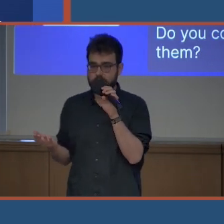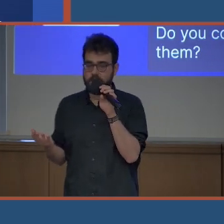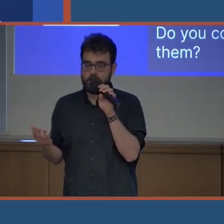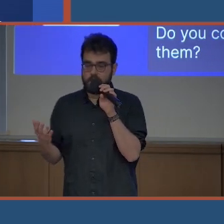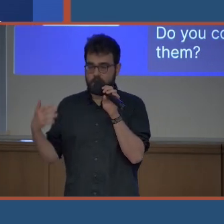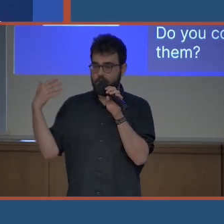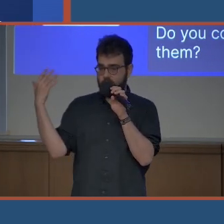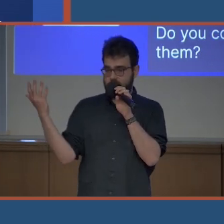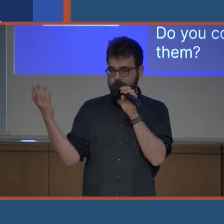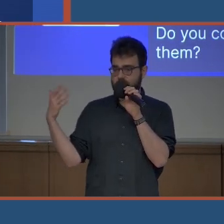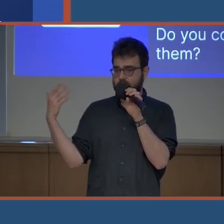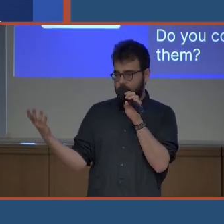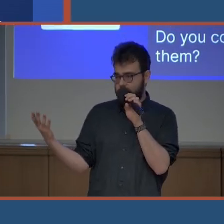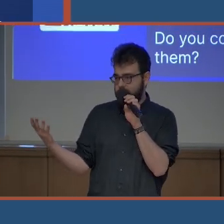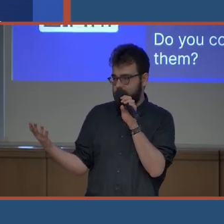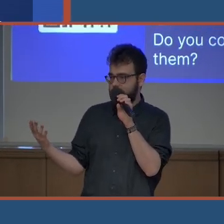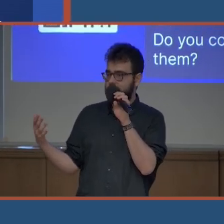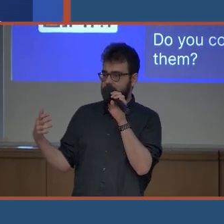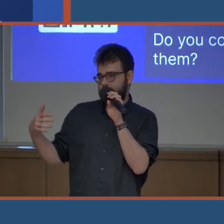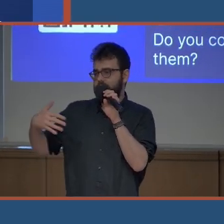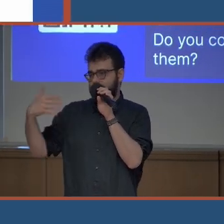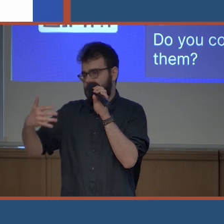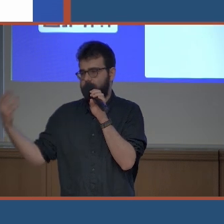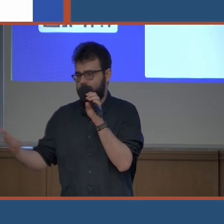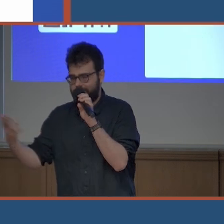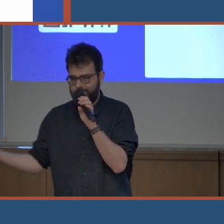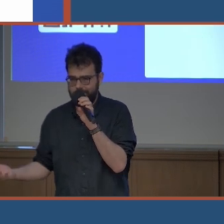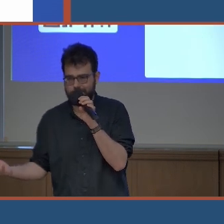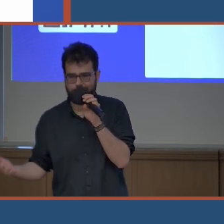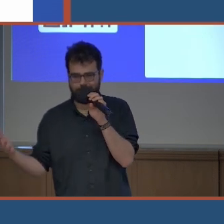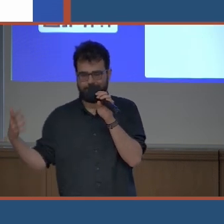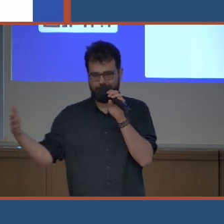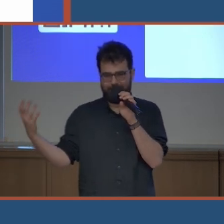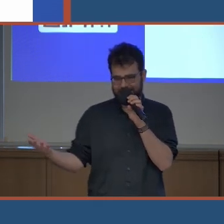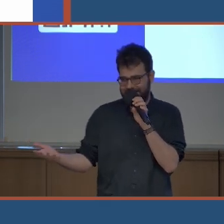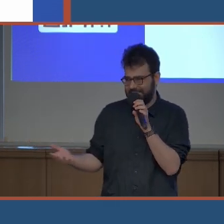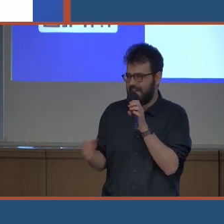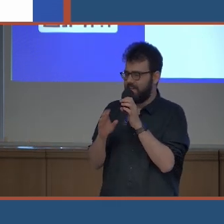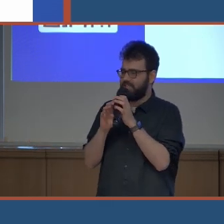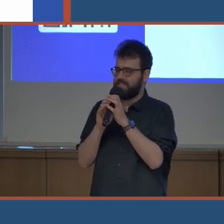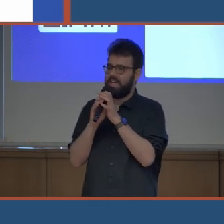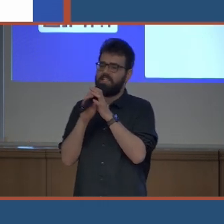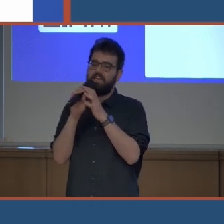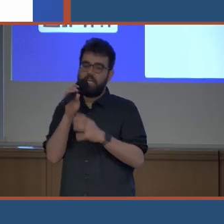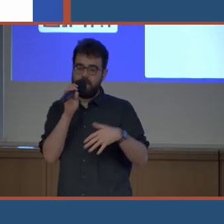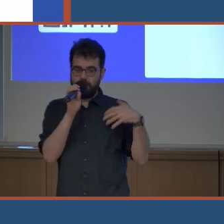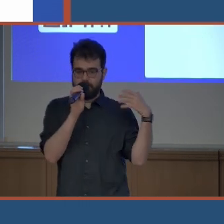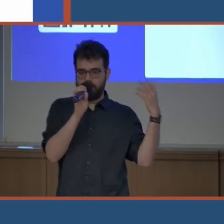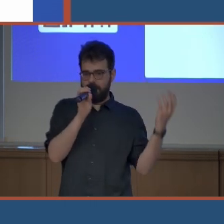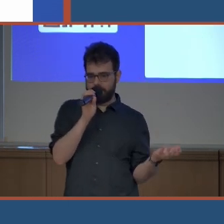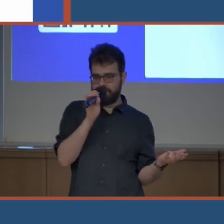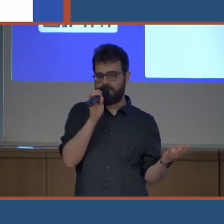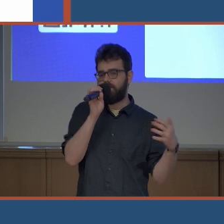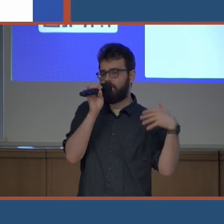right-handed, so the right hand is your dominant hand and you use your right hand to sign, If